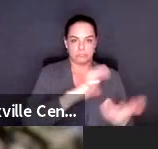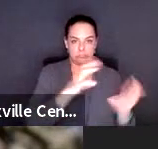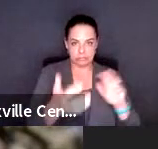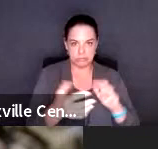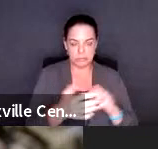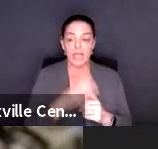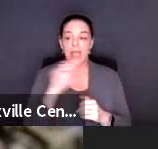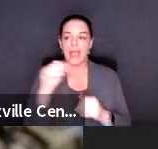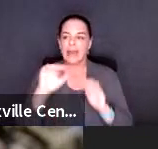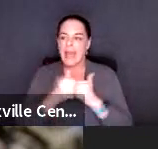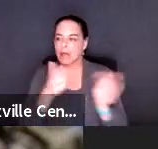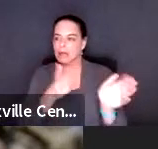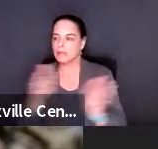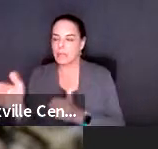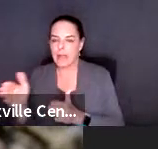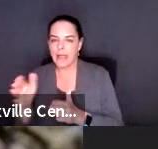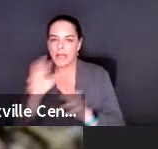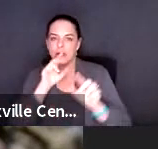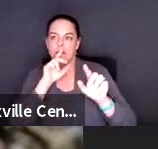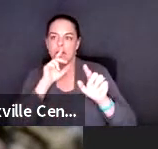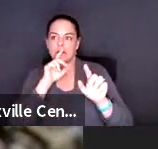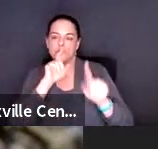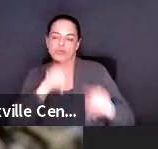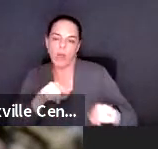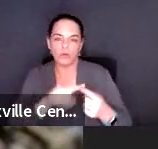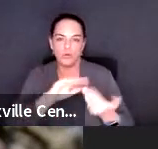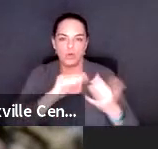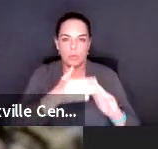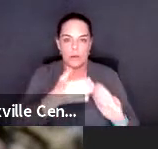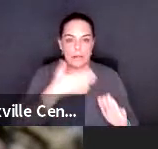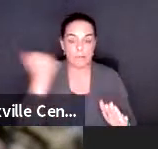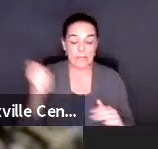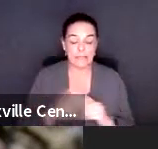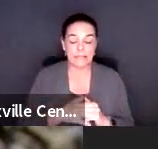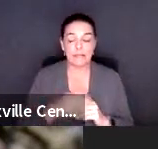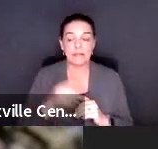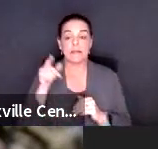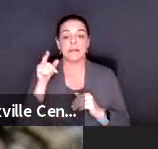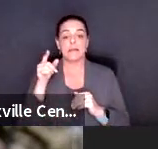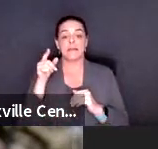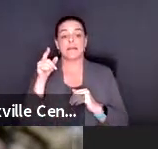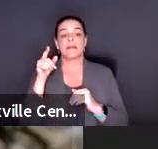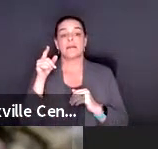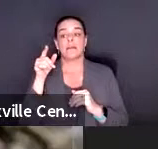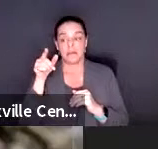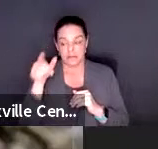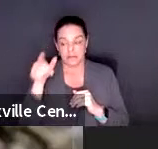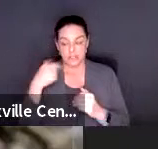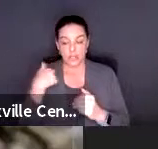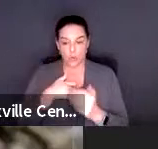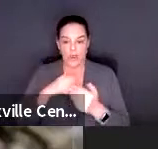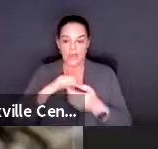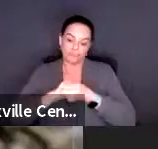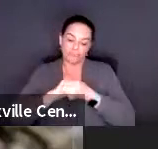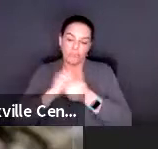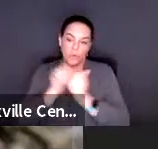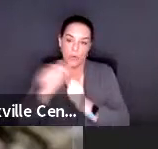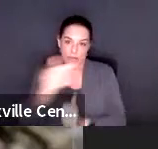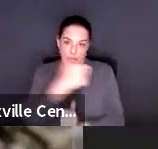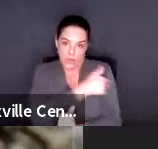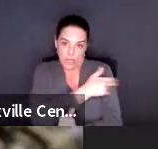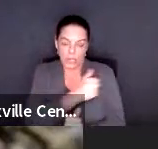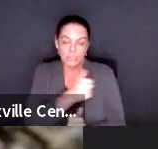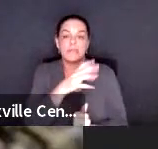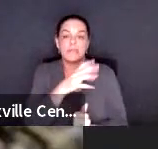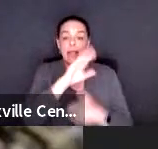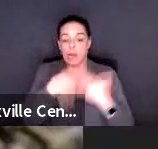serve the community. The decisions regarding how to classify this benchmark are made in concert with our hospital partners, as well as taking all